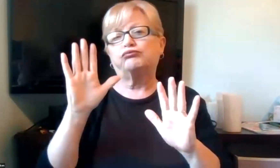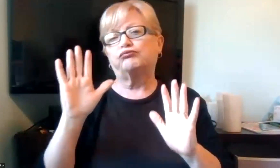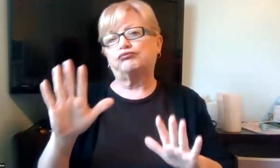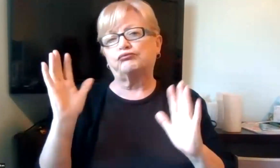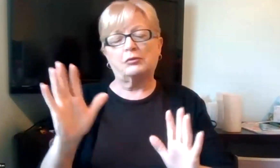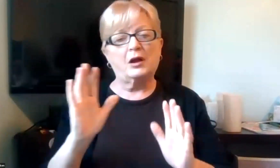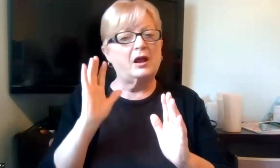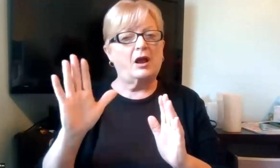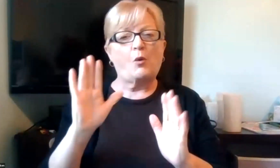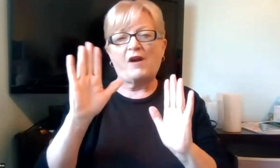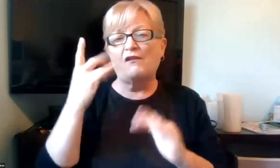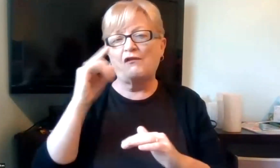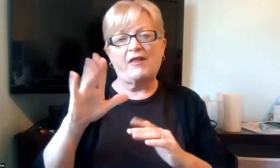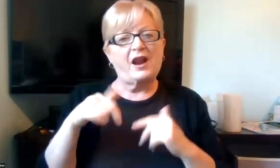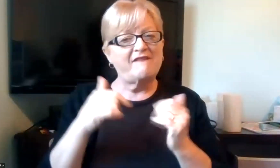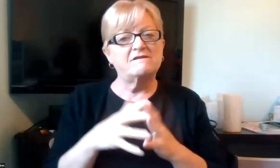for them.